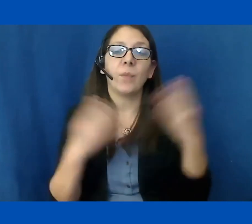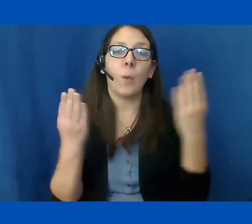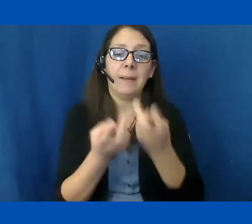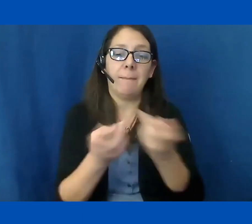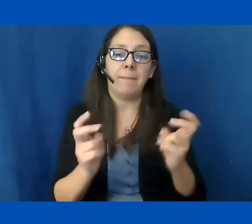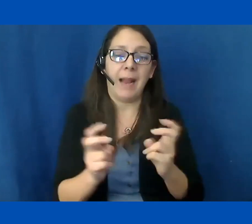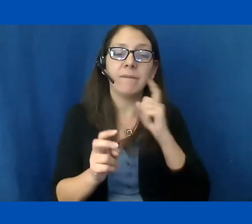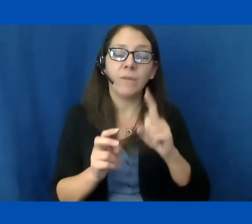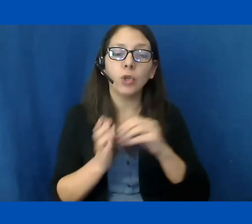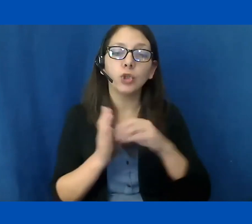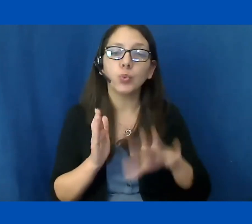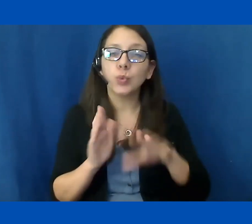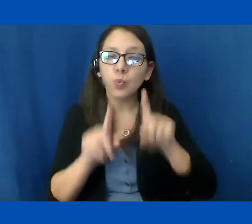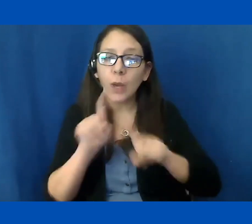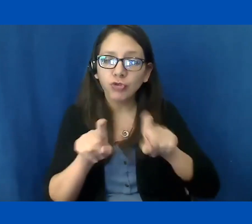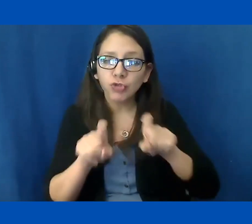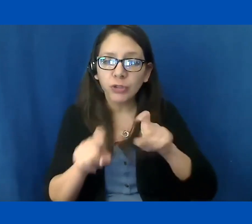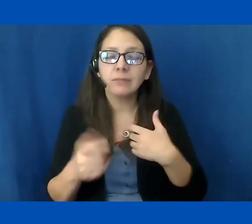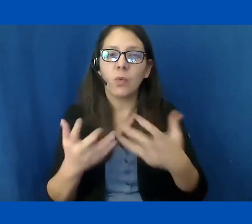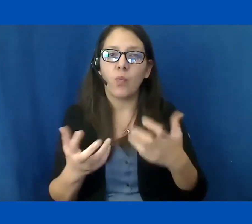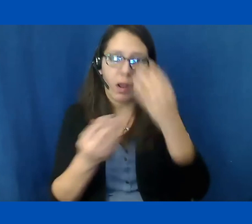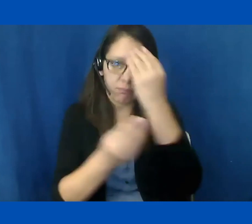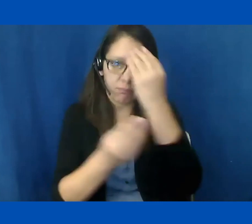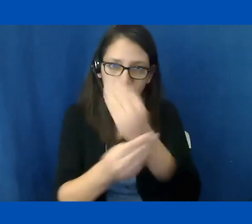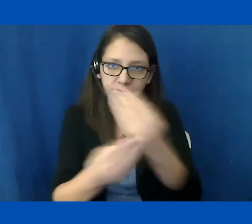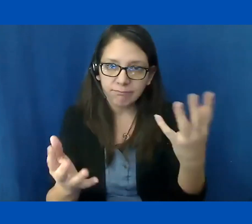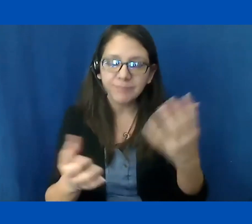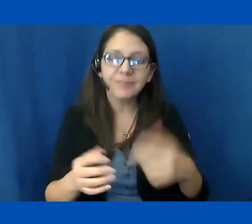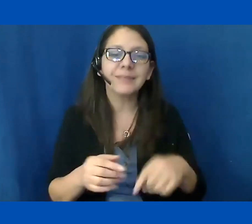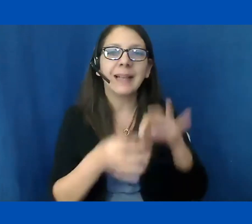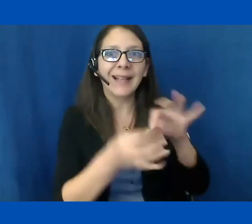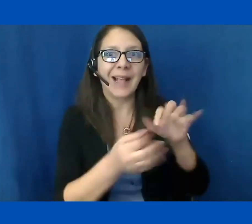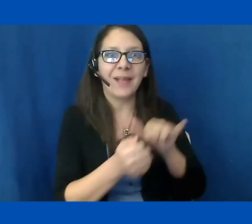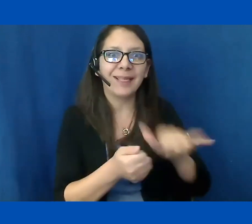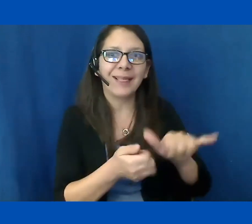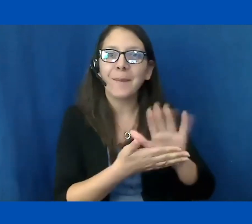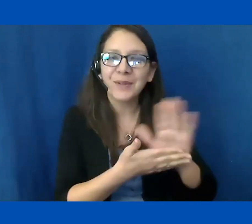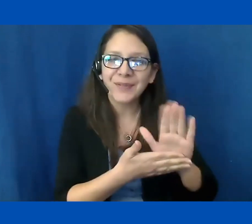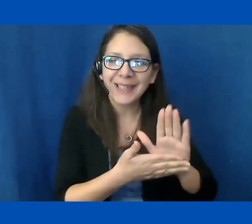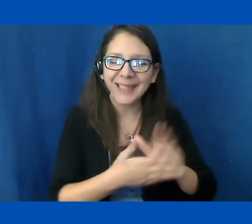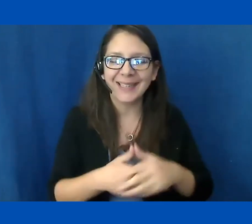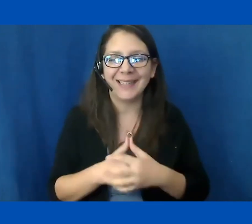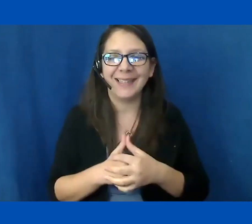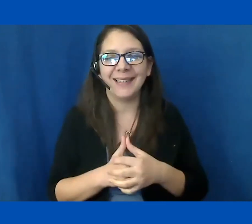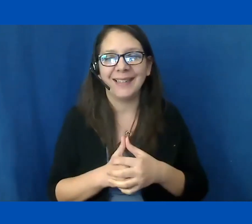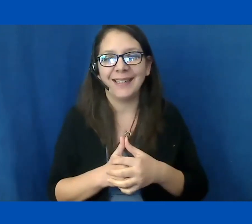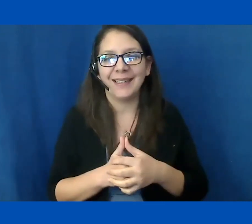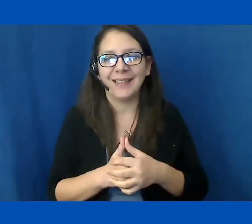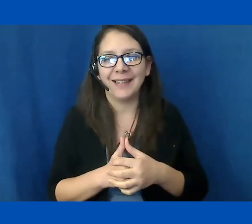announcement on the state of the movie. So